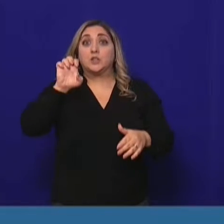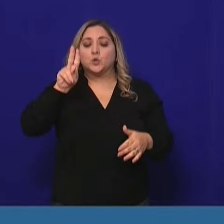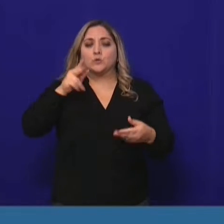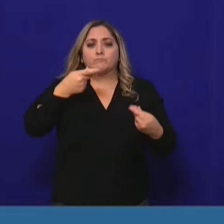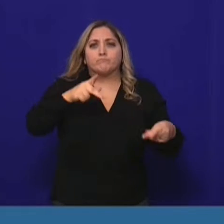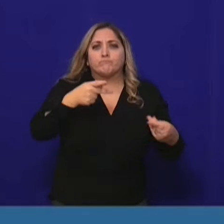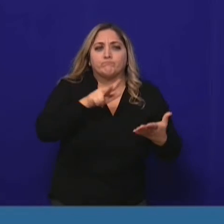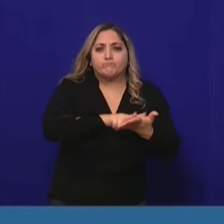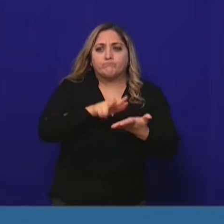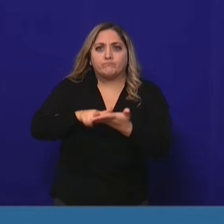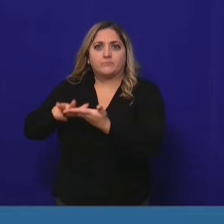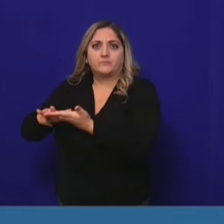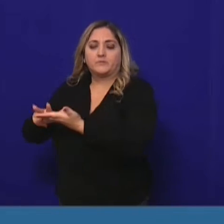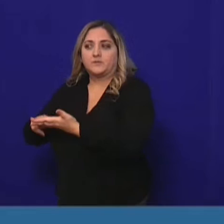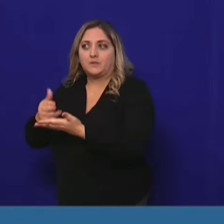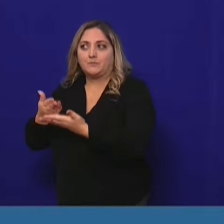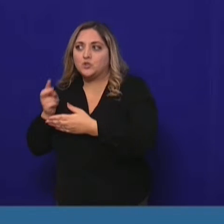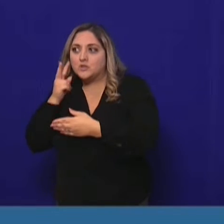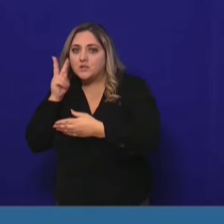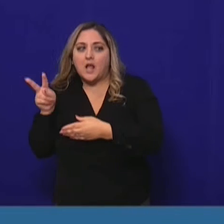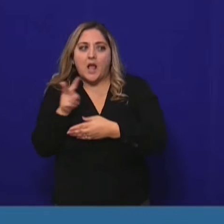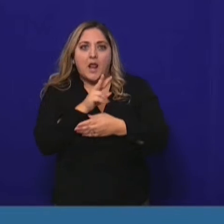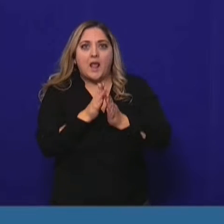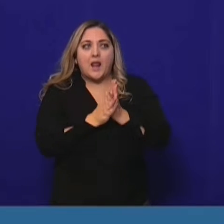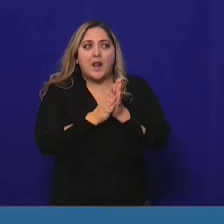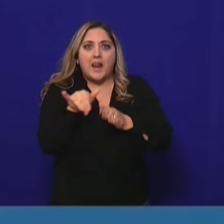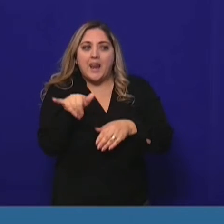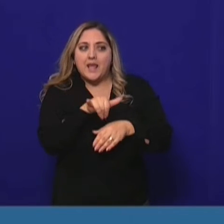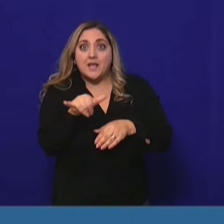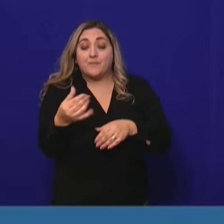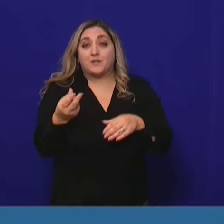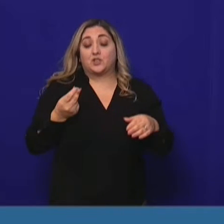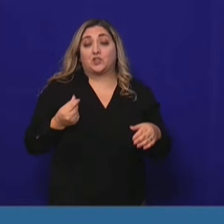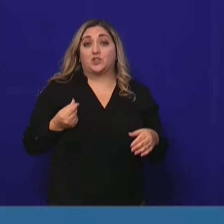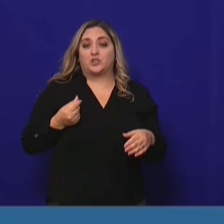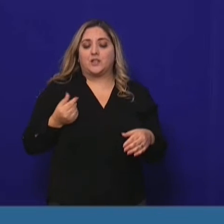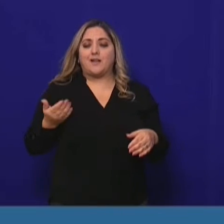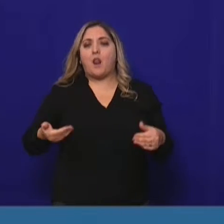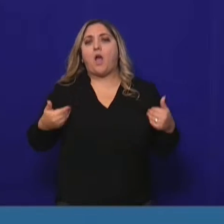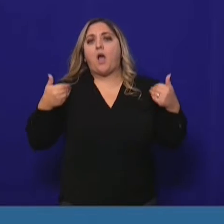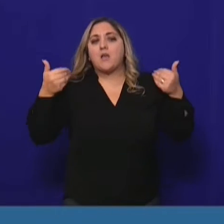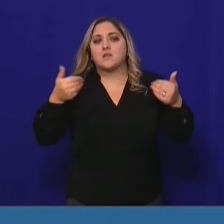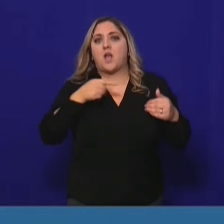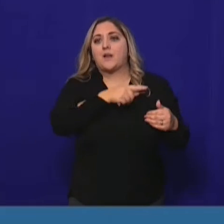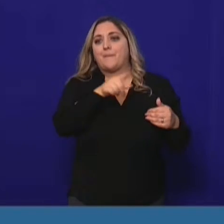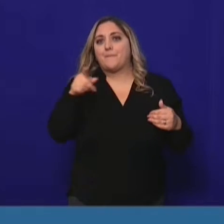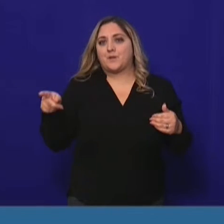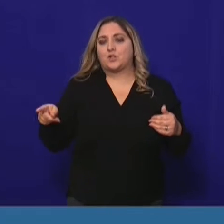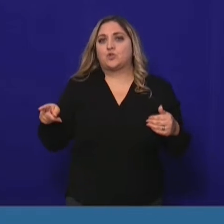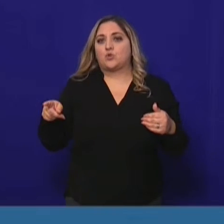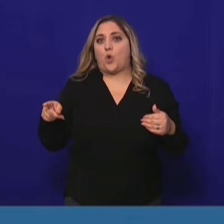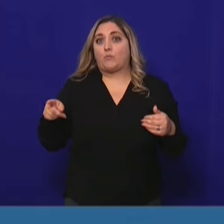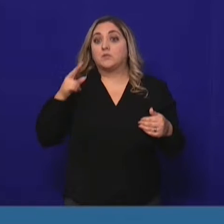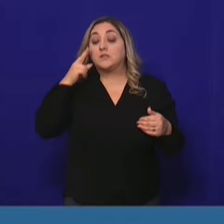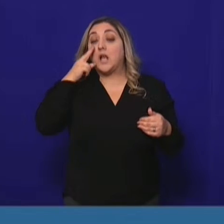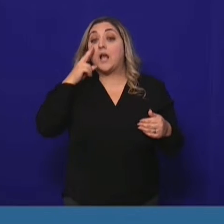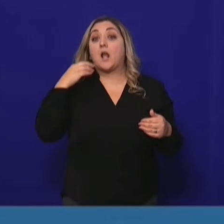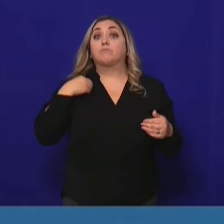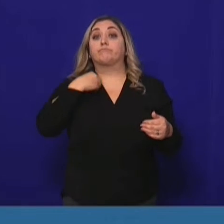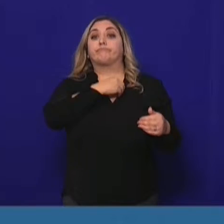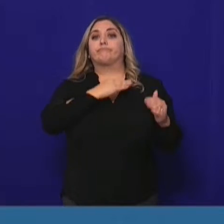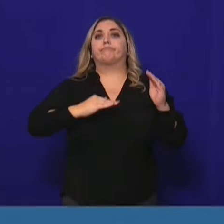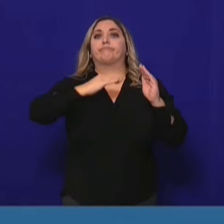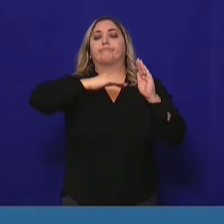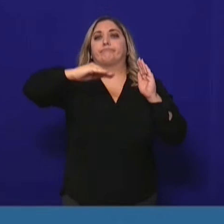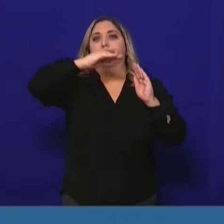l-iktar vaccines li huma avvanzati fejn dawn propju applikaw ukoll mal-European Medicines Agency huma dik